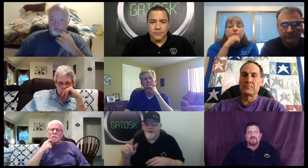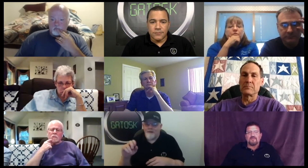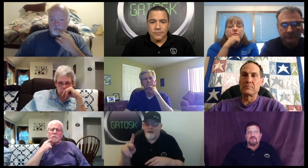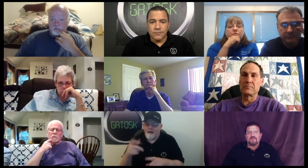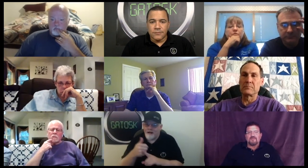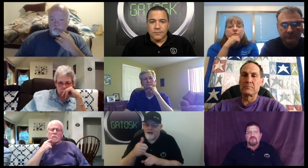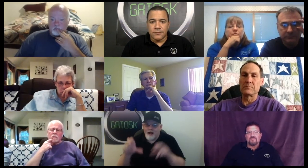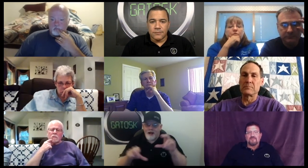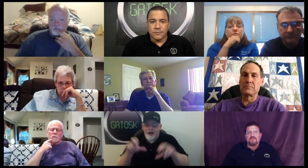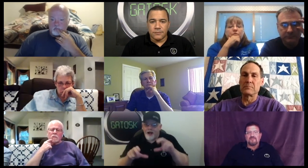you've heard that Gatosk